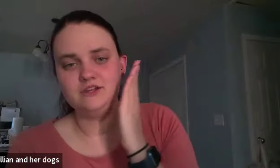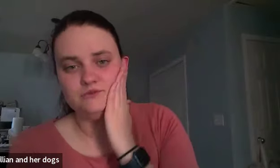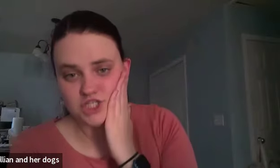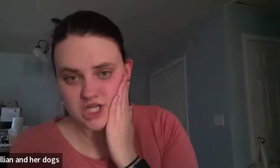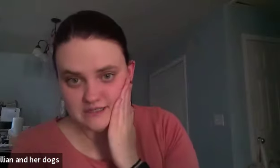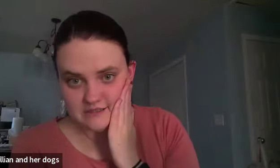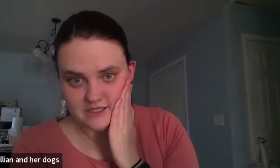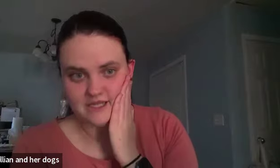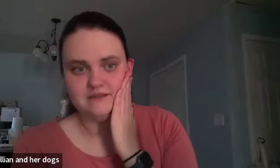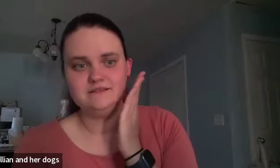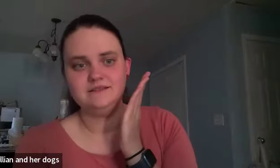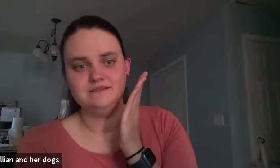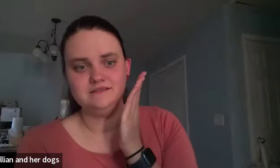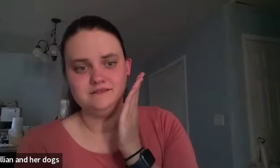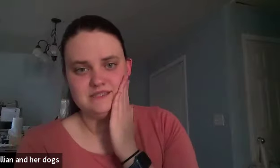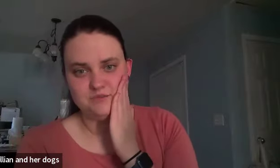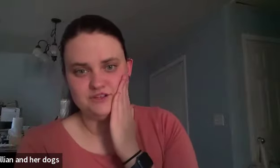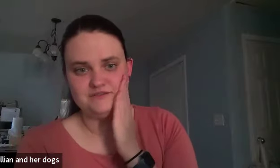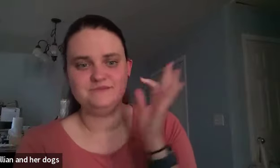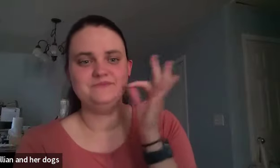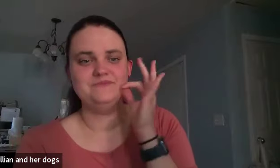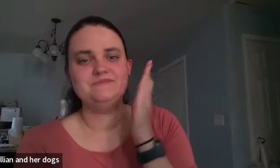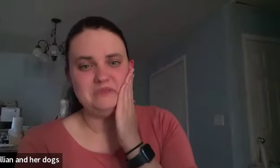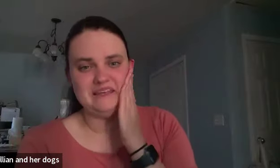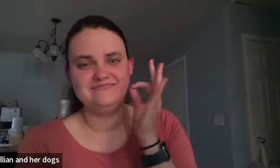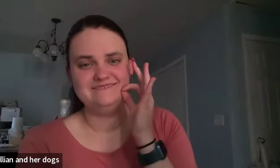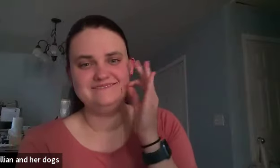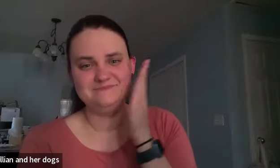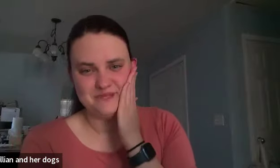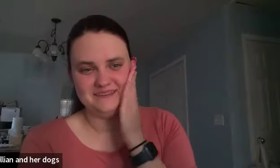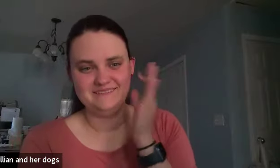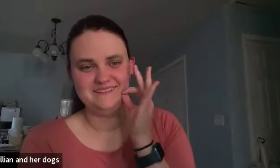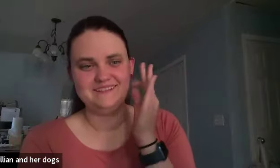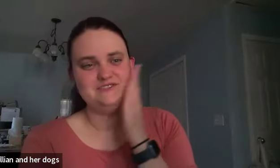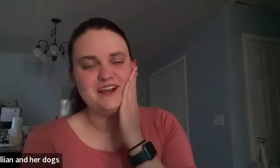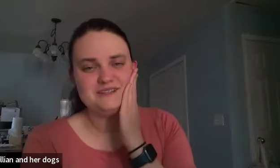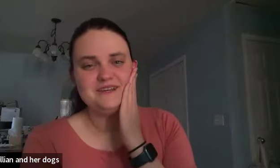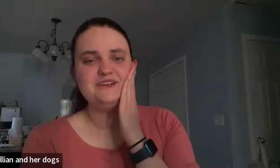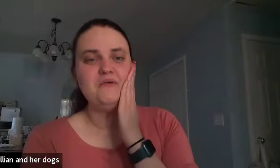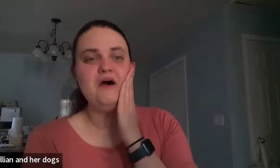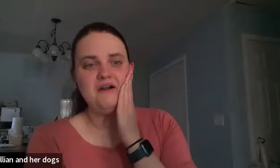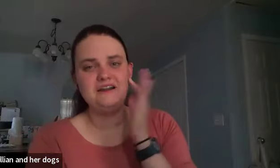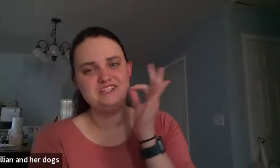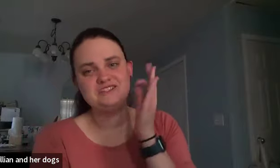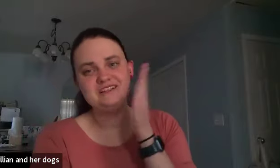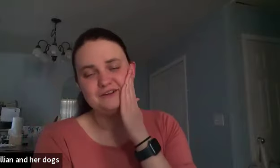then you gently slap yourself. B, B. Do not go hard. It's just a